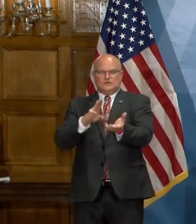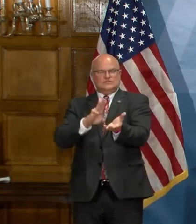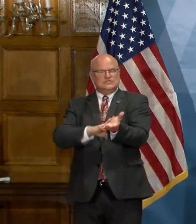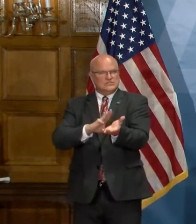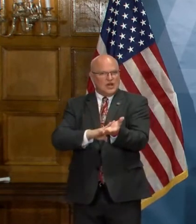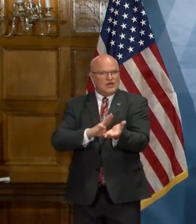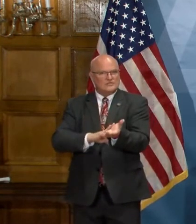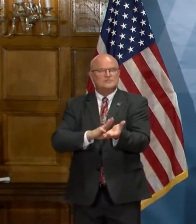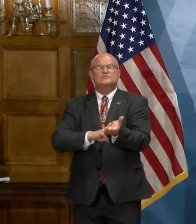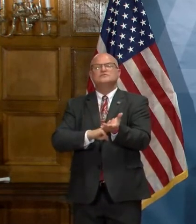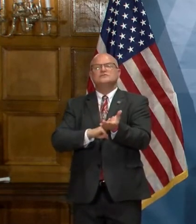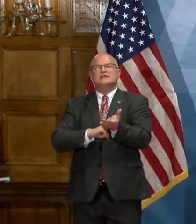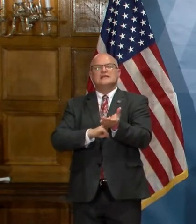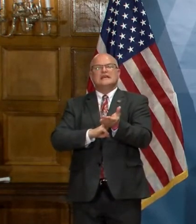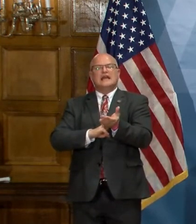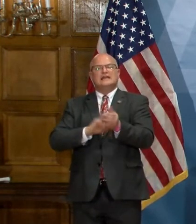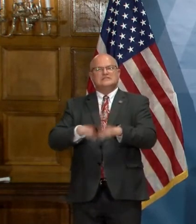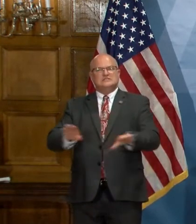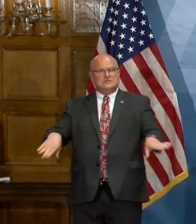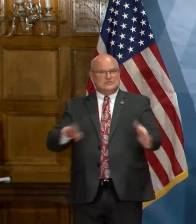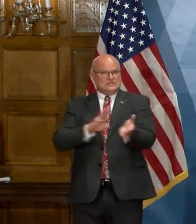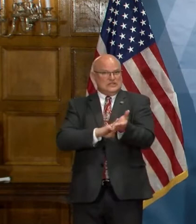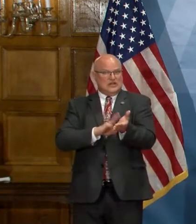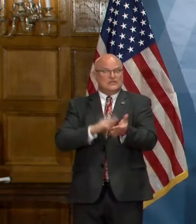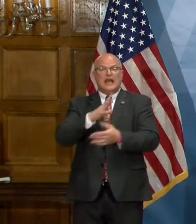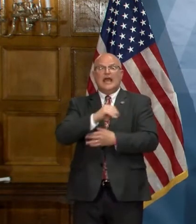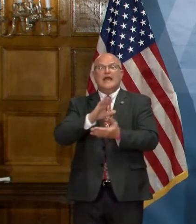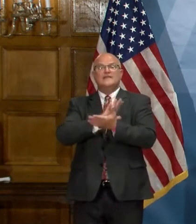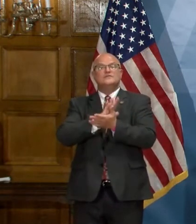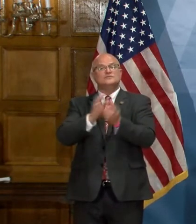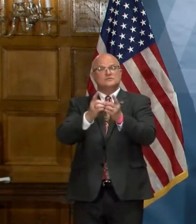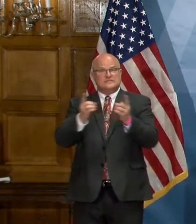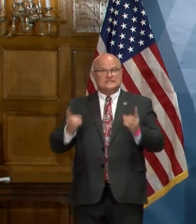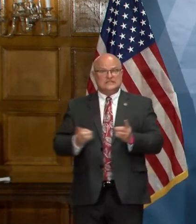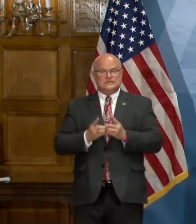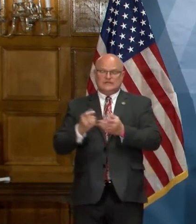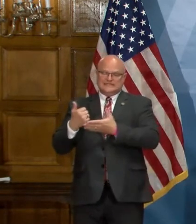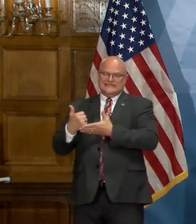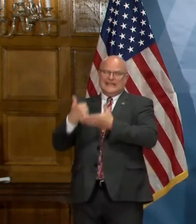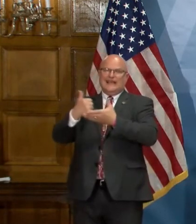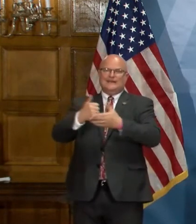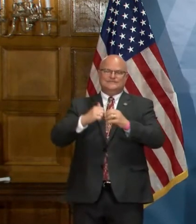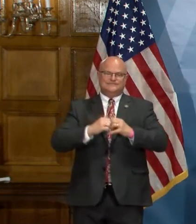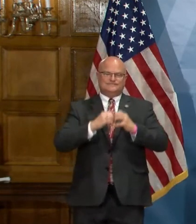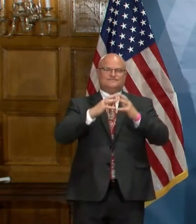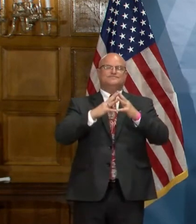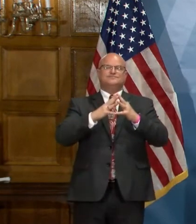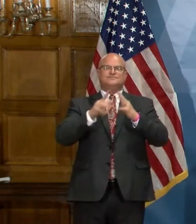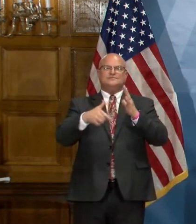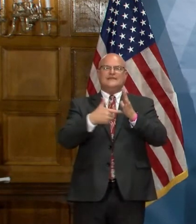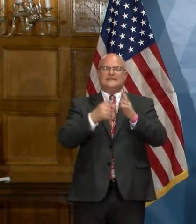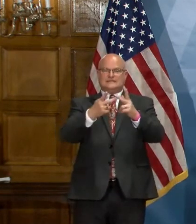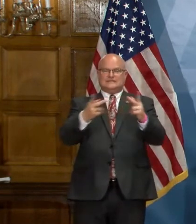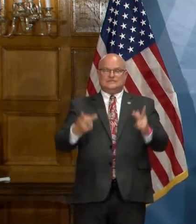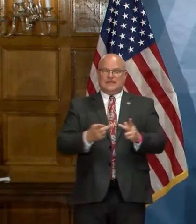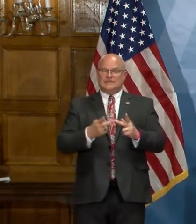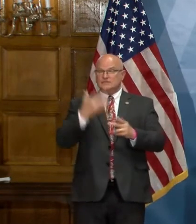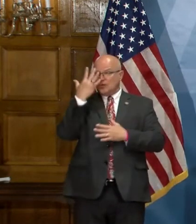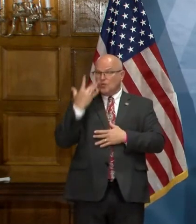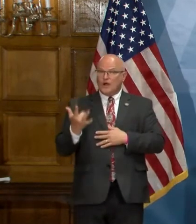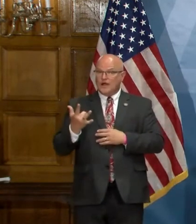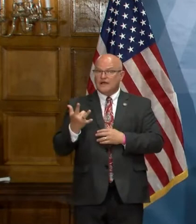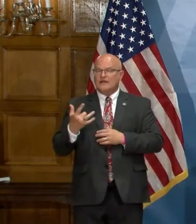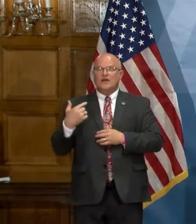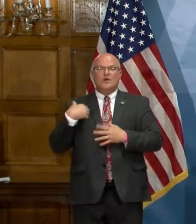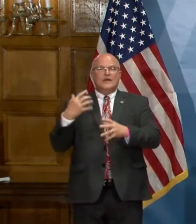the primary care physicians and pediatricians, and our school districts to help set up these opportunities, because if